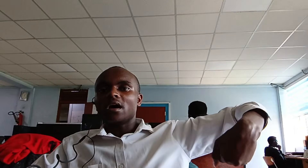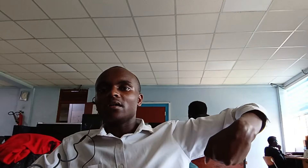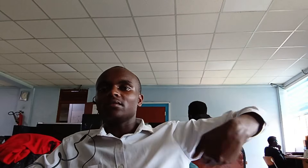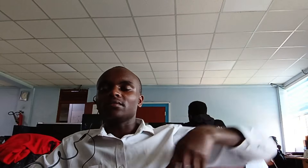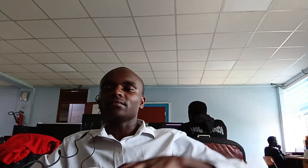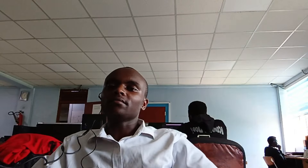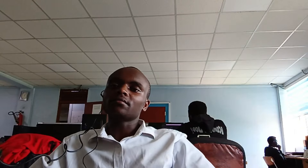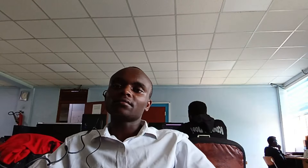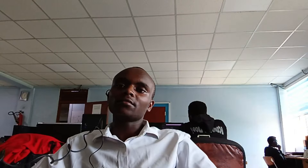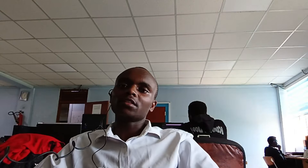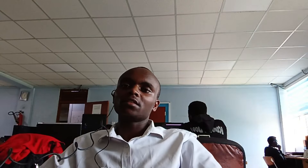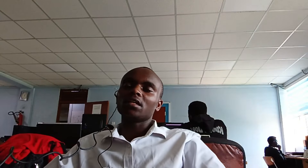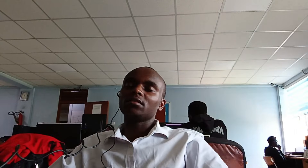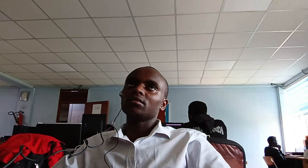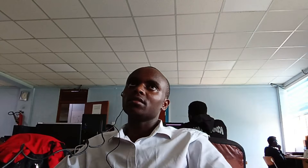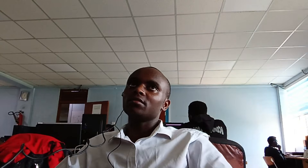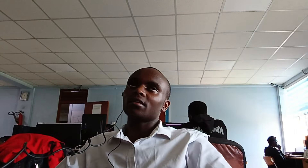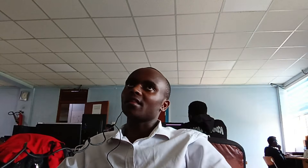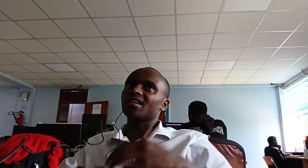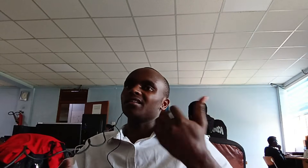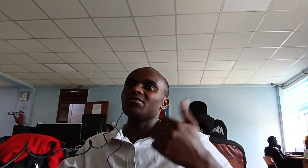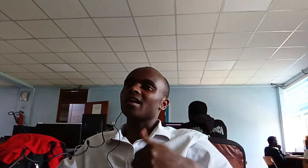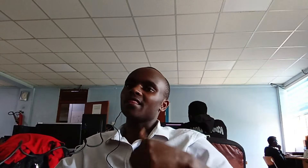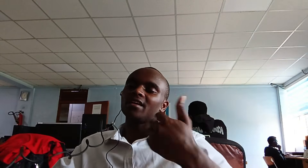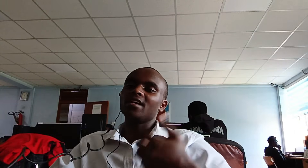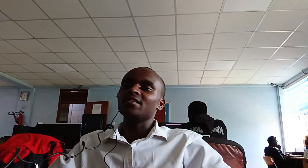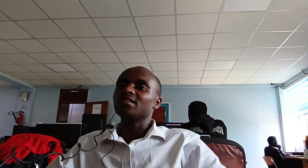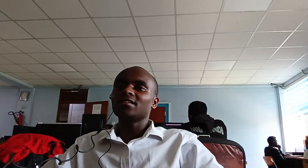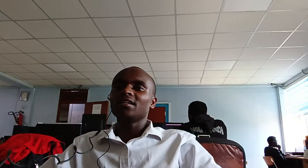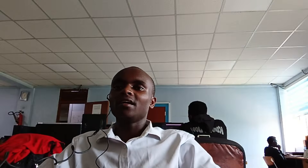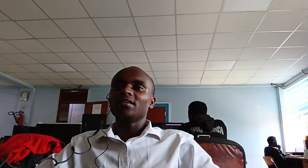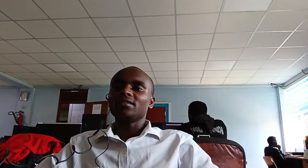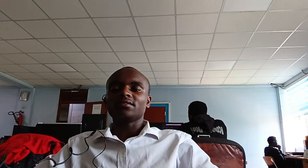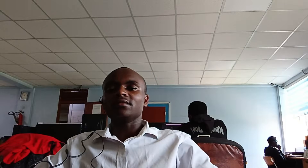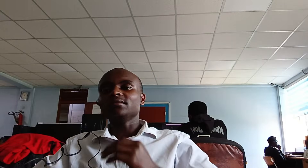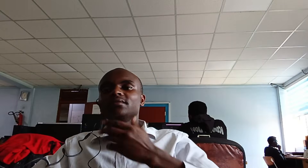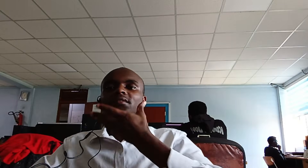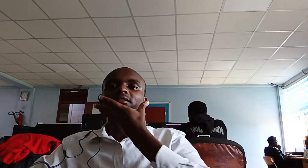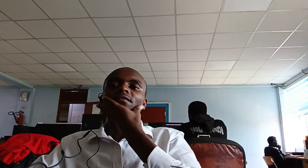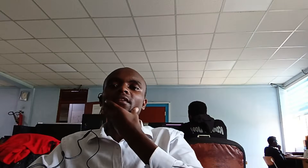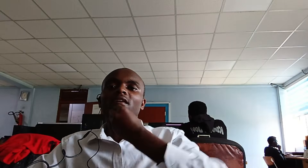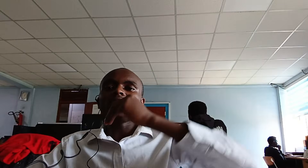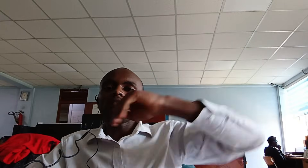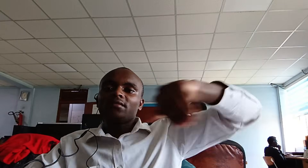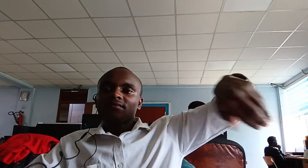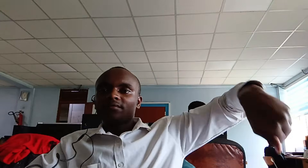uncle. It's like showing it's another your other dad. So it's father.